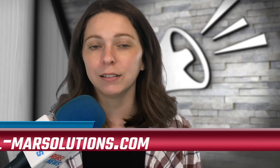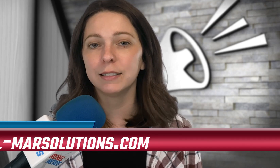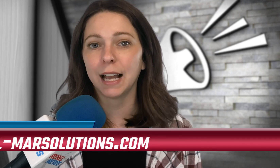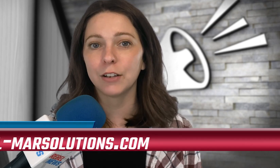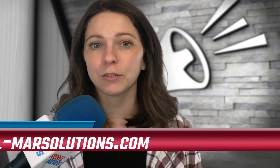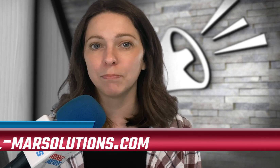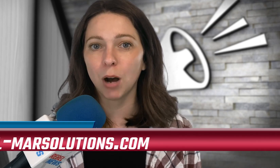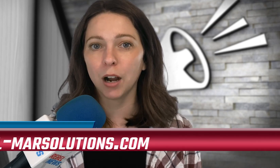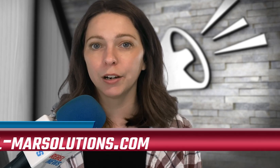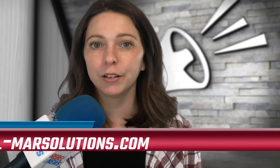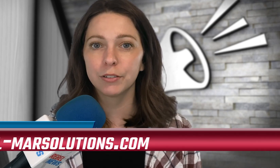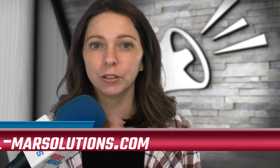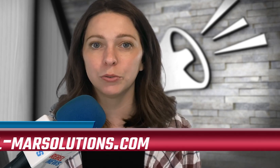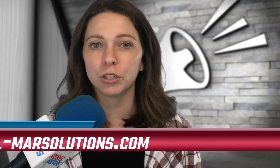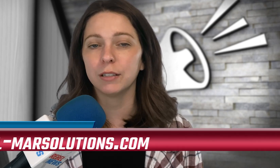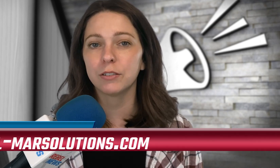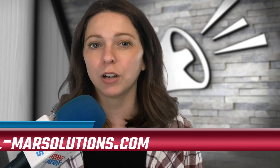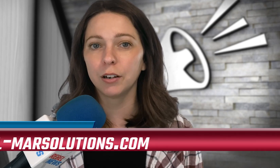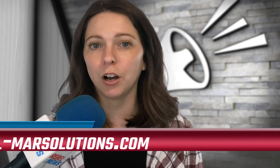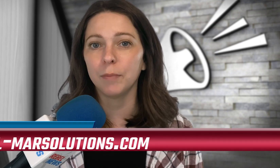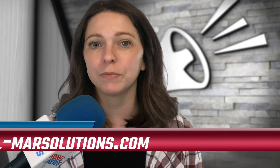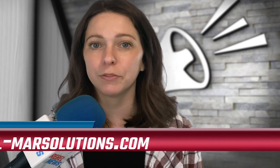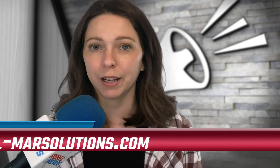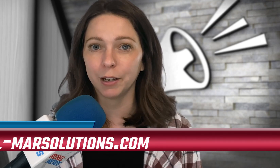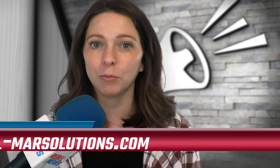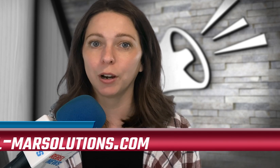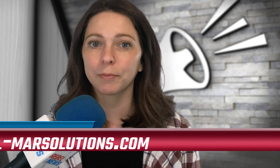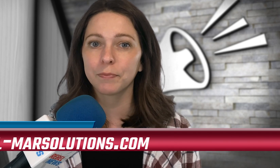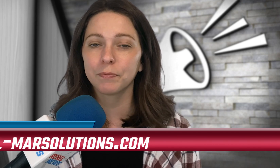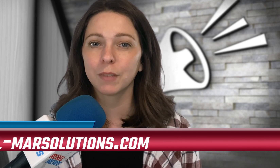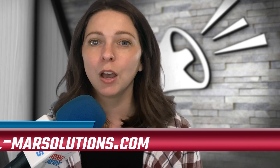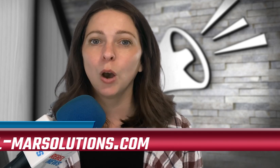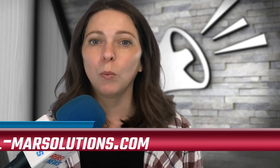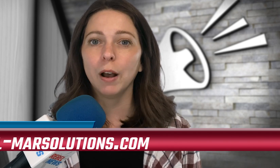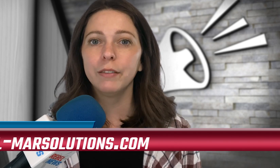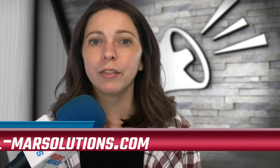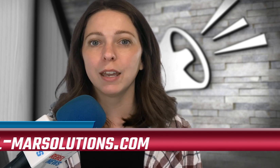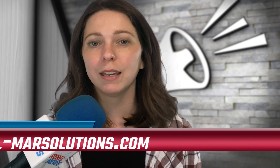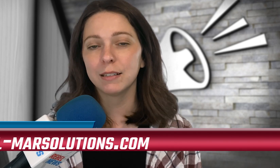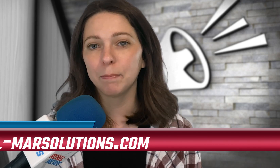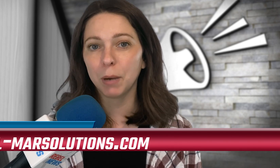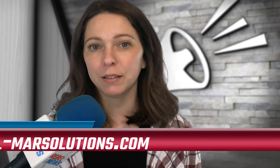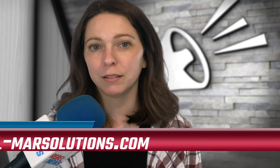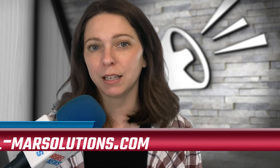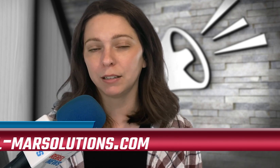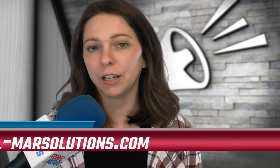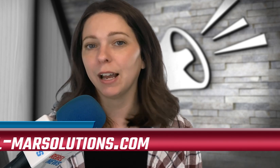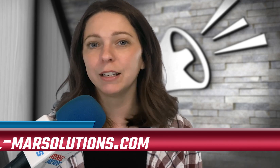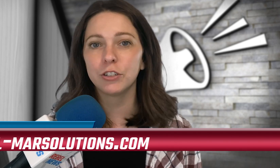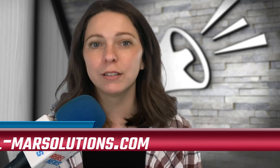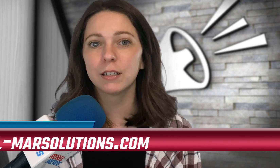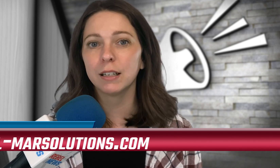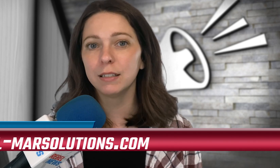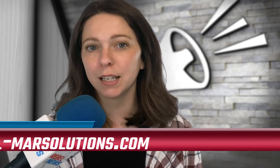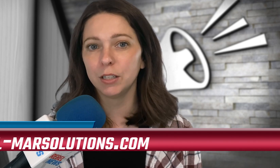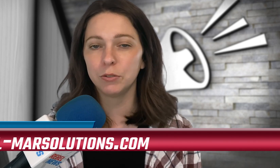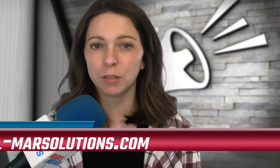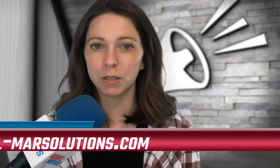-marsolutions.com to find out more. One thing is abundantly clear, and it just continues to be